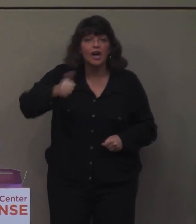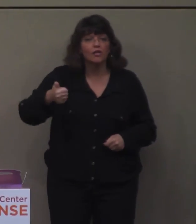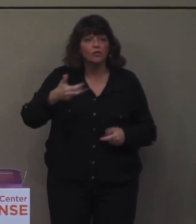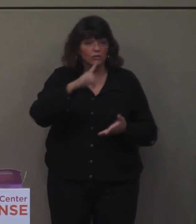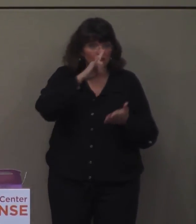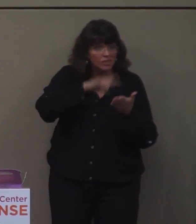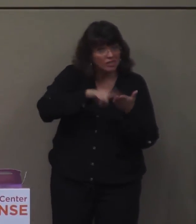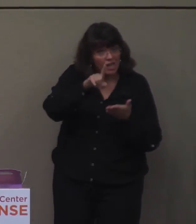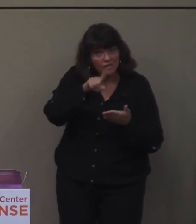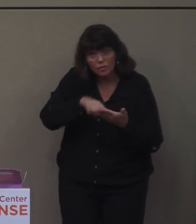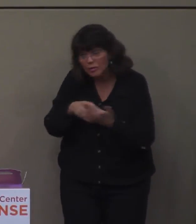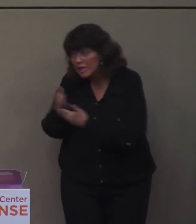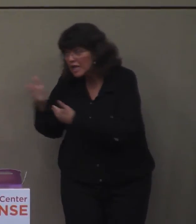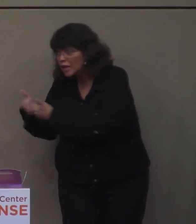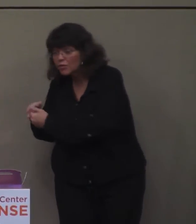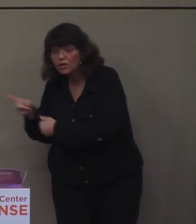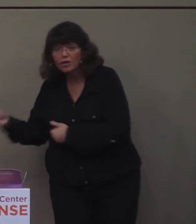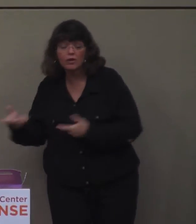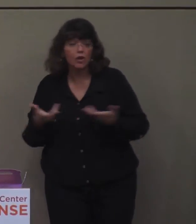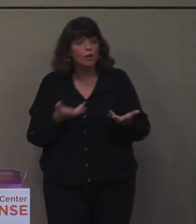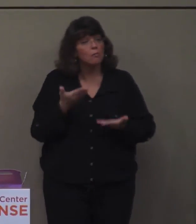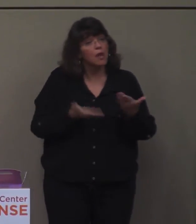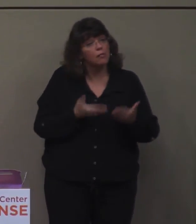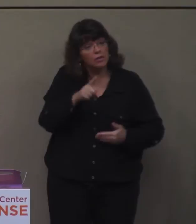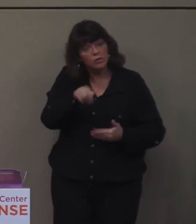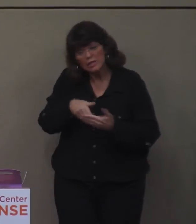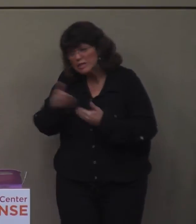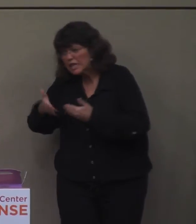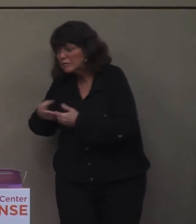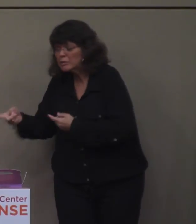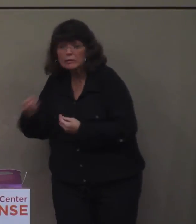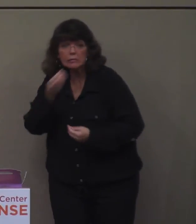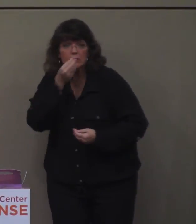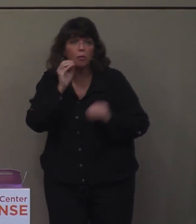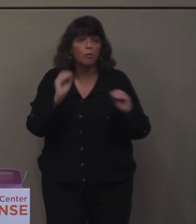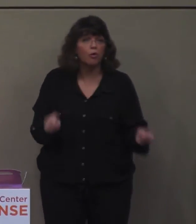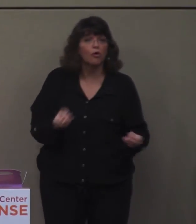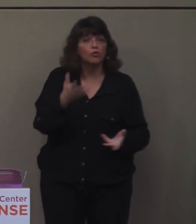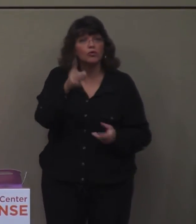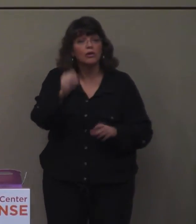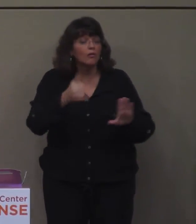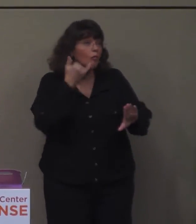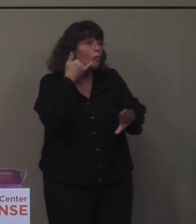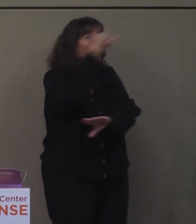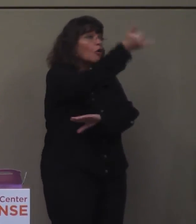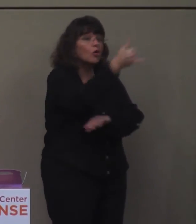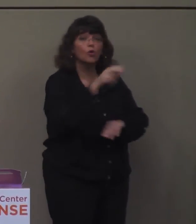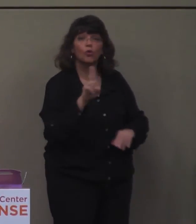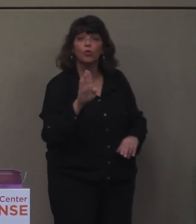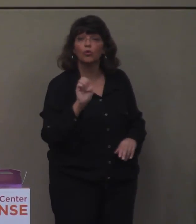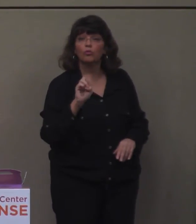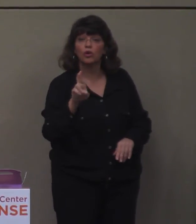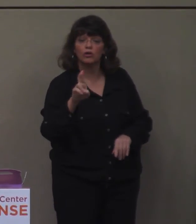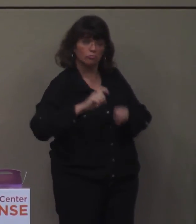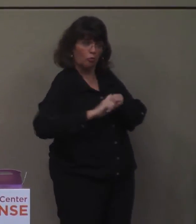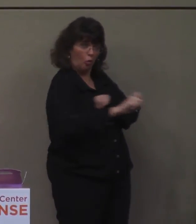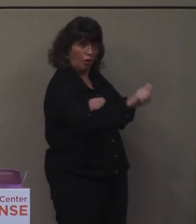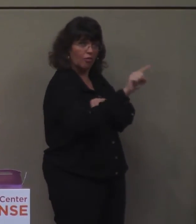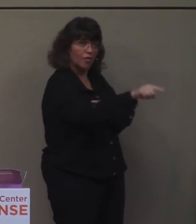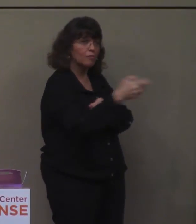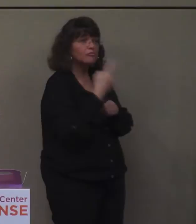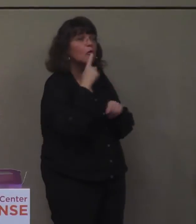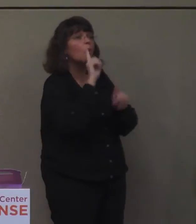Eats send you some food? You know, what are some things we can do to stay fit? And so this little stress ball is to remind